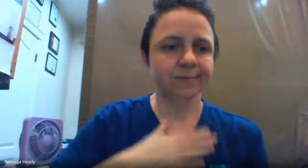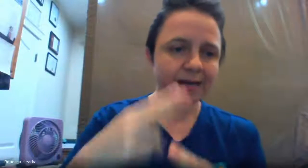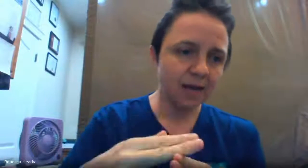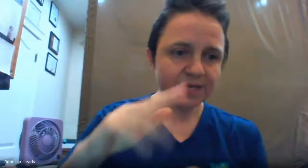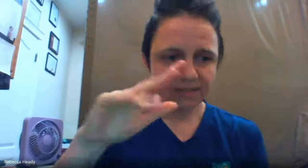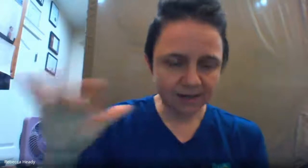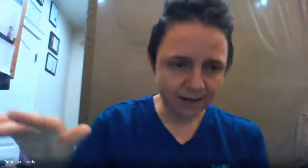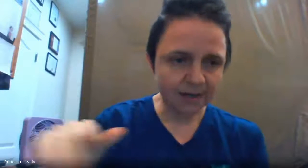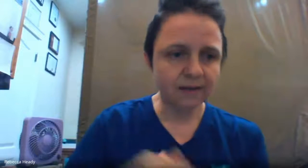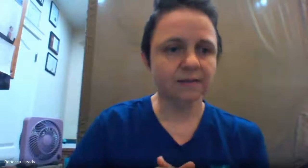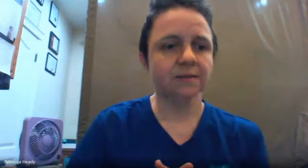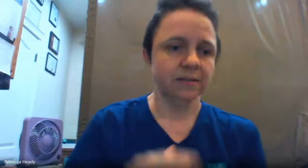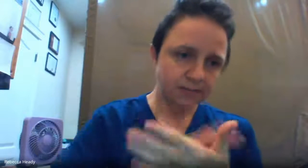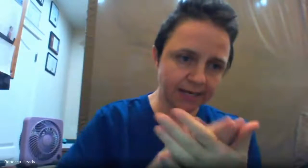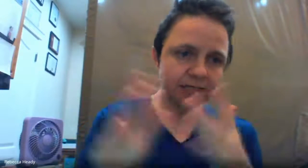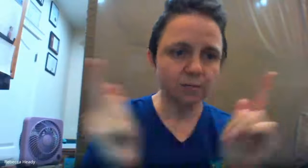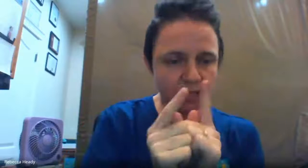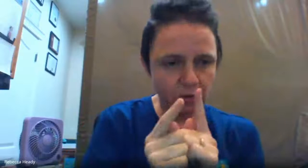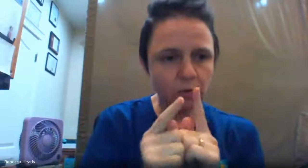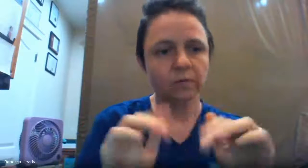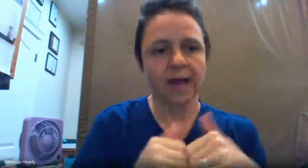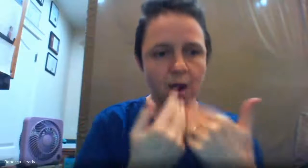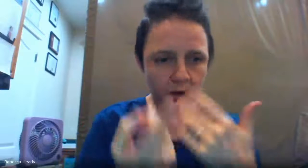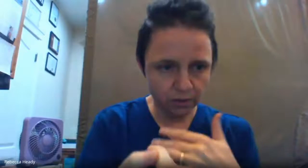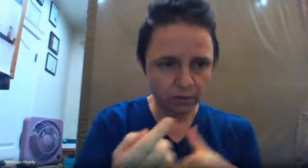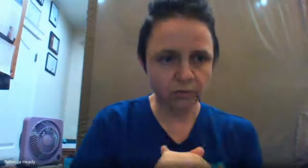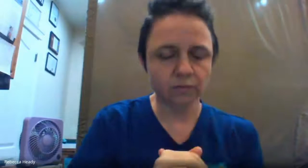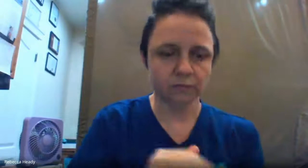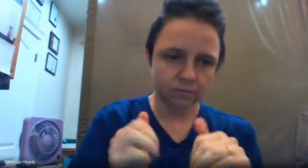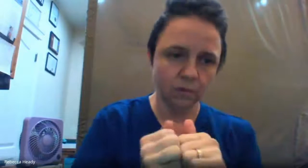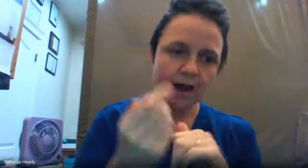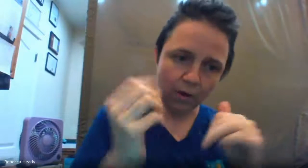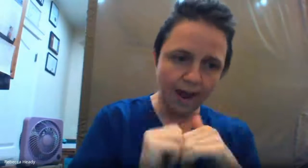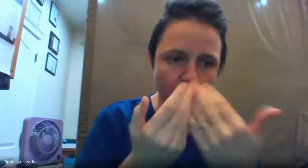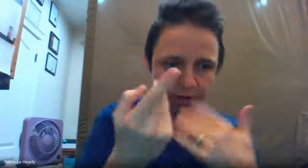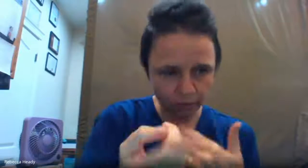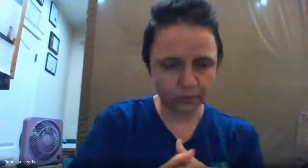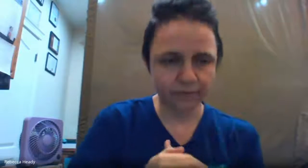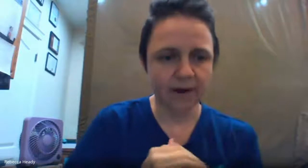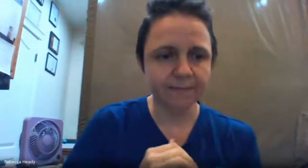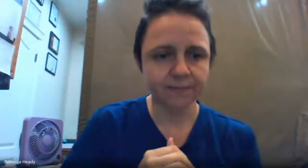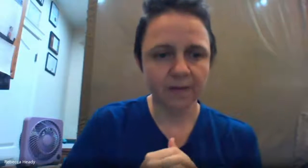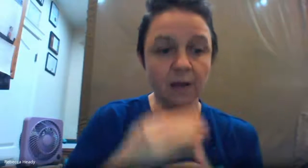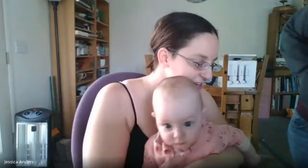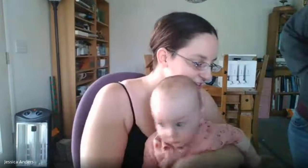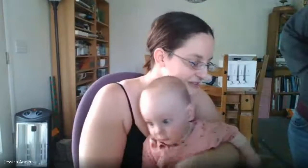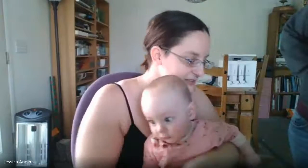my name is da da da. Nice to meet you. How are you? Or how are you, right? I was looking at the bottom of the